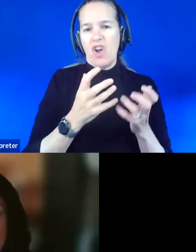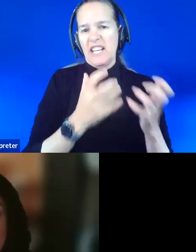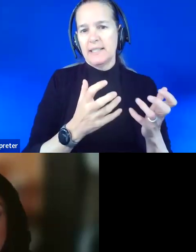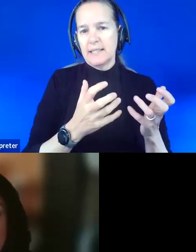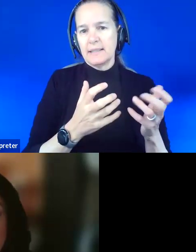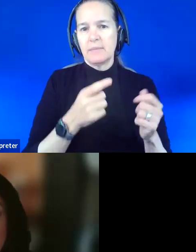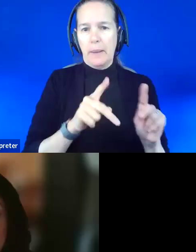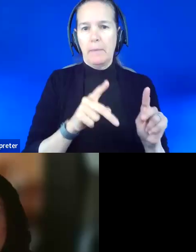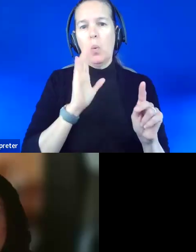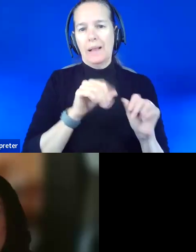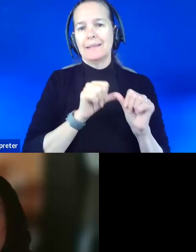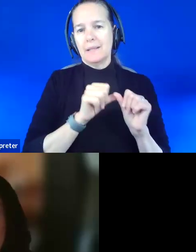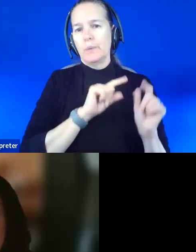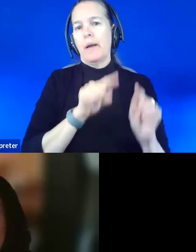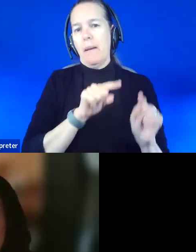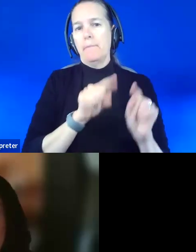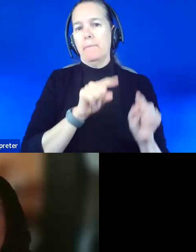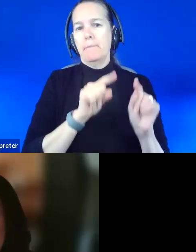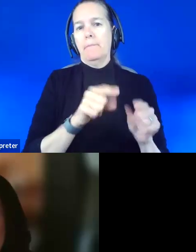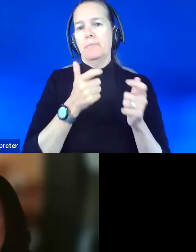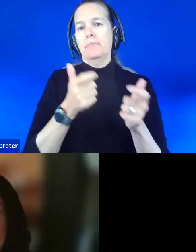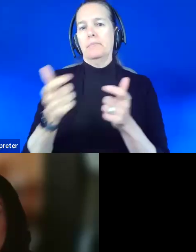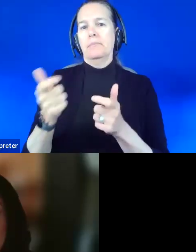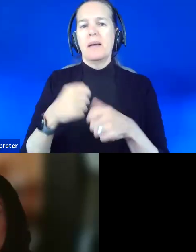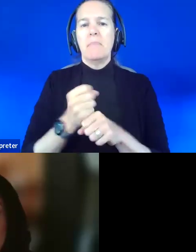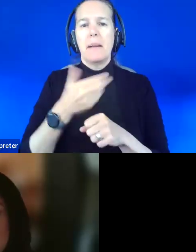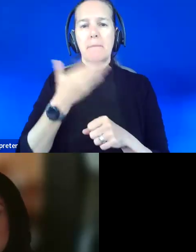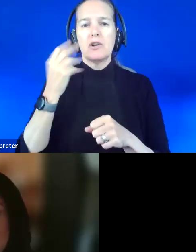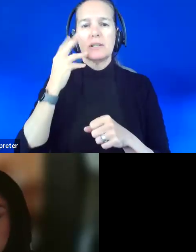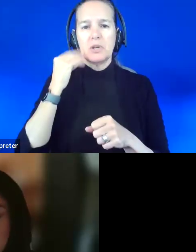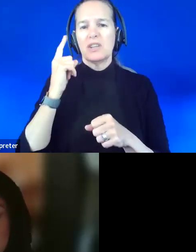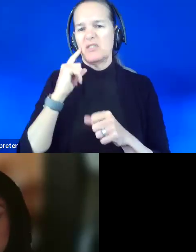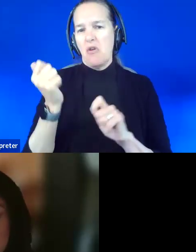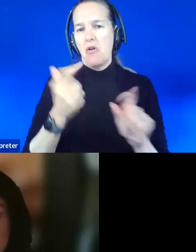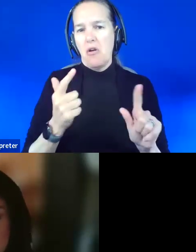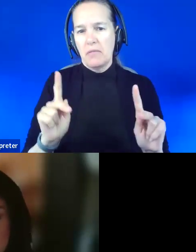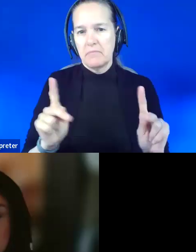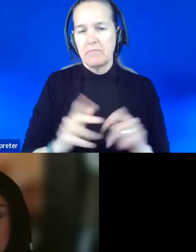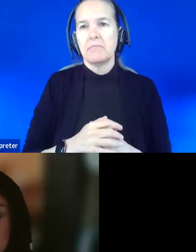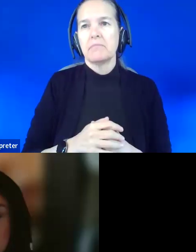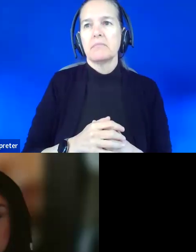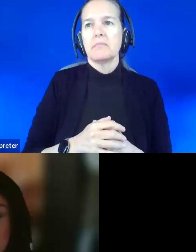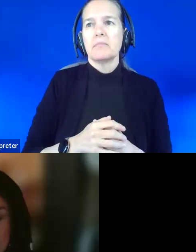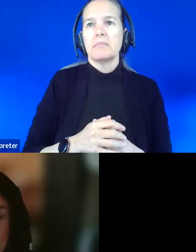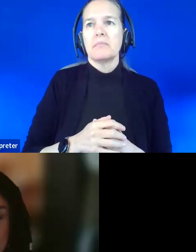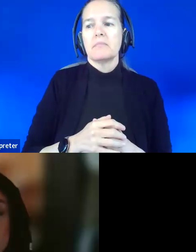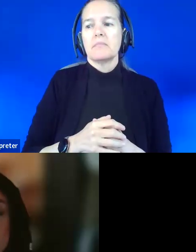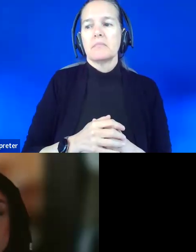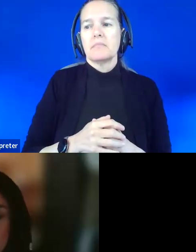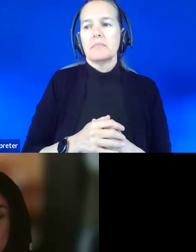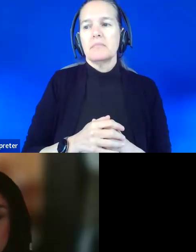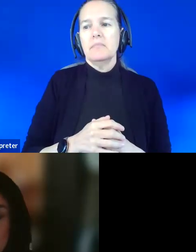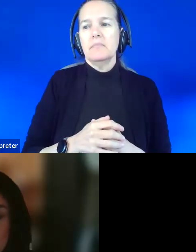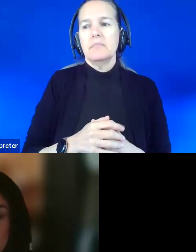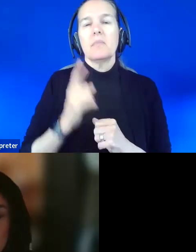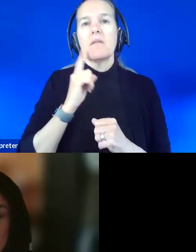venue and just create, a better experience for everyone. And for right now, so I can tell a little bit